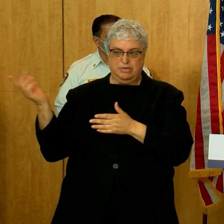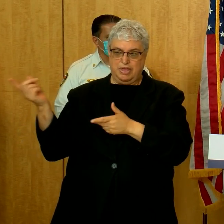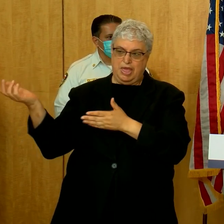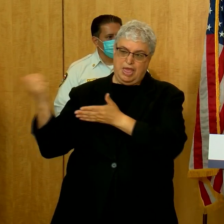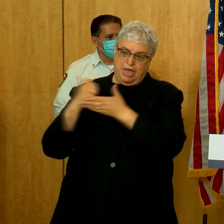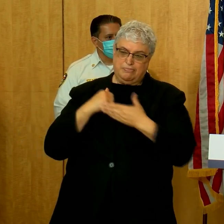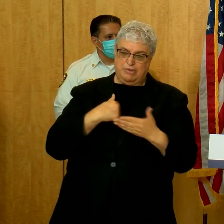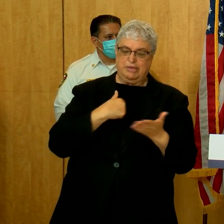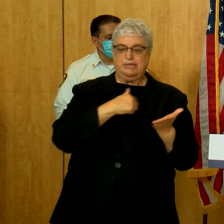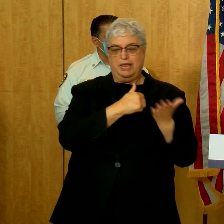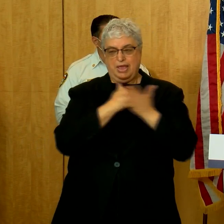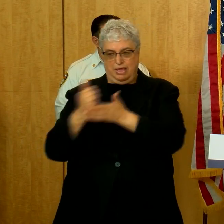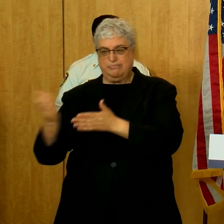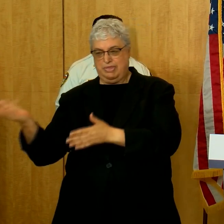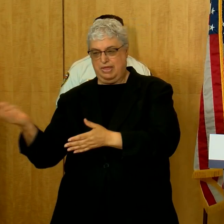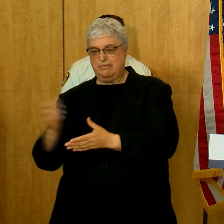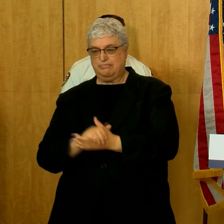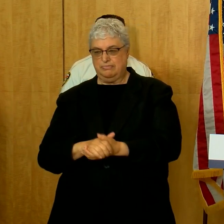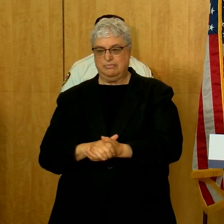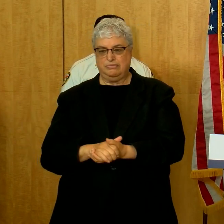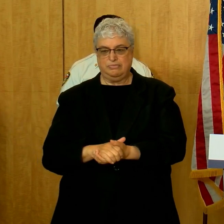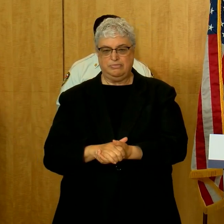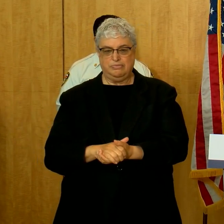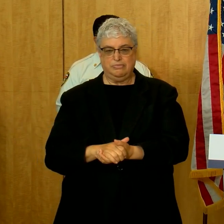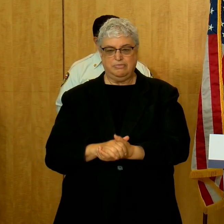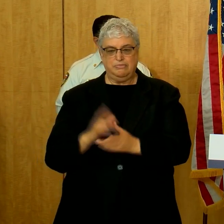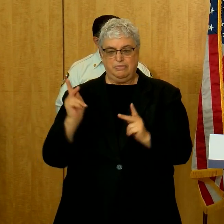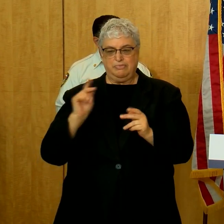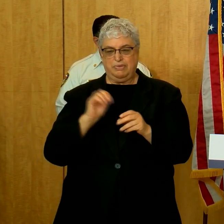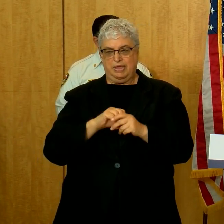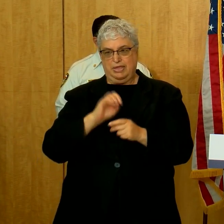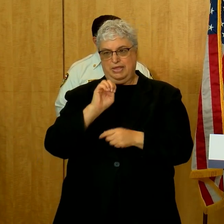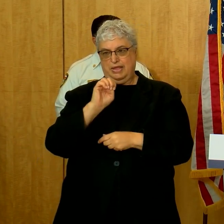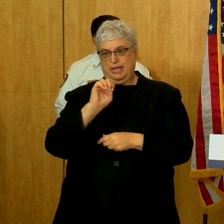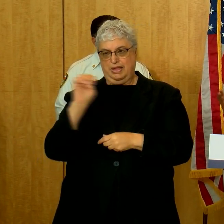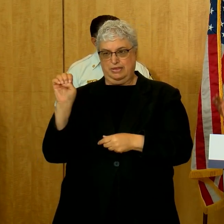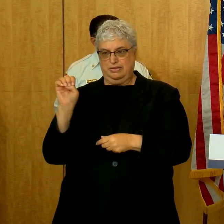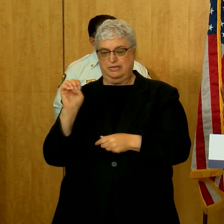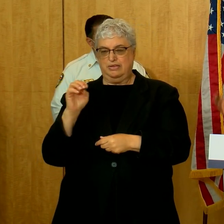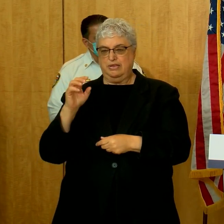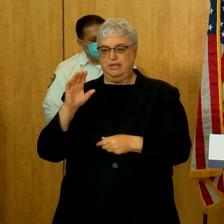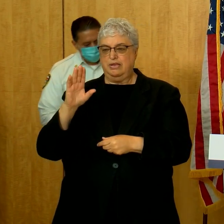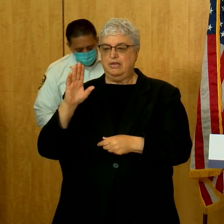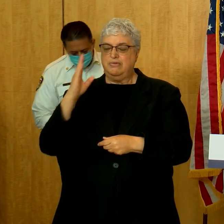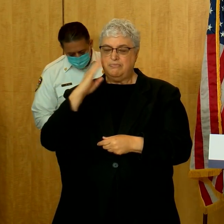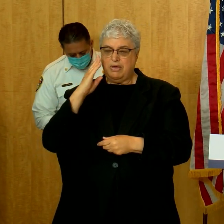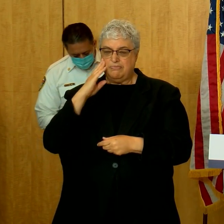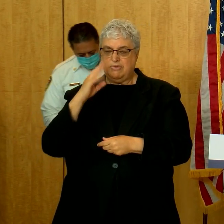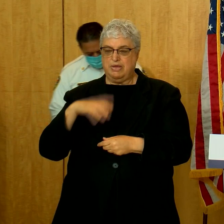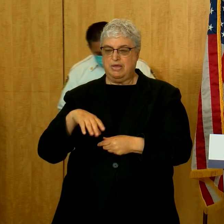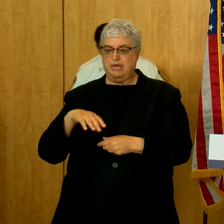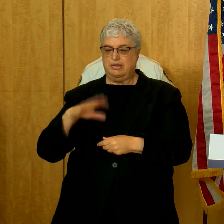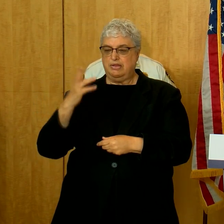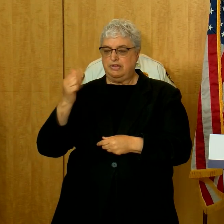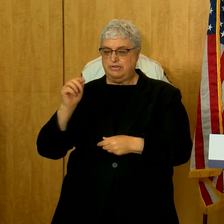assistance to our neighbors to the east. The Beaumont, Portmont, Chambers area, it matters